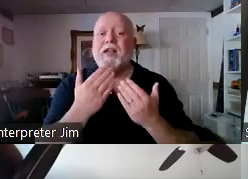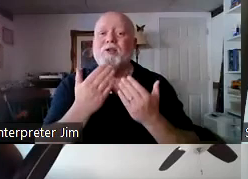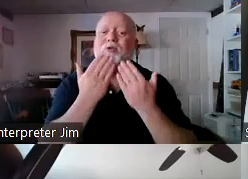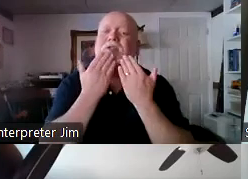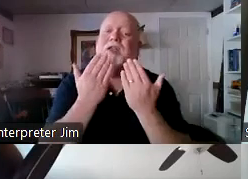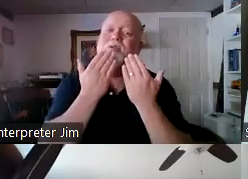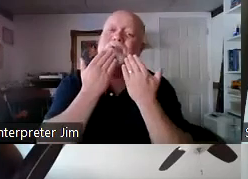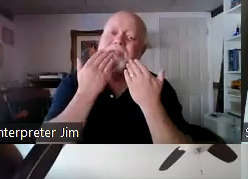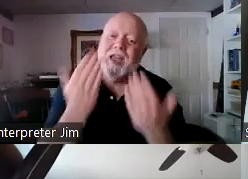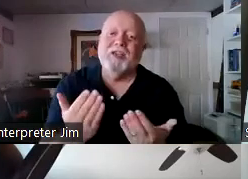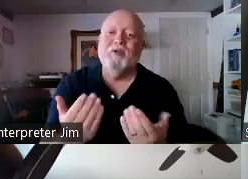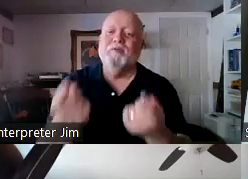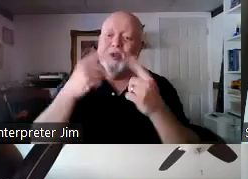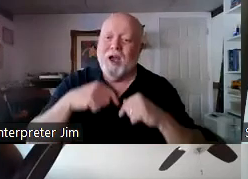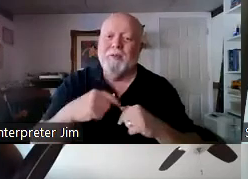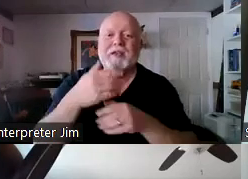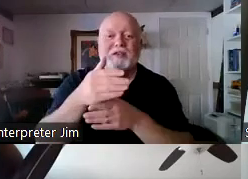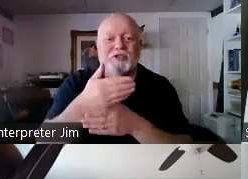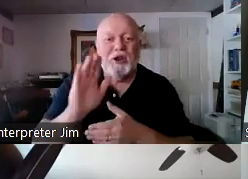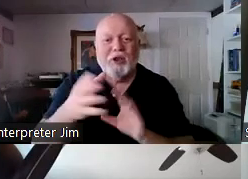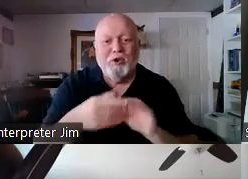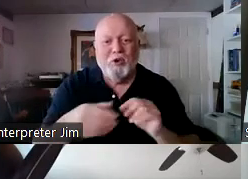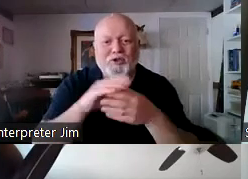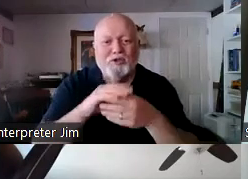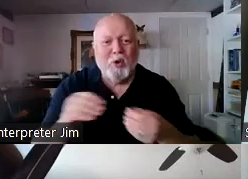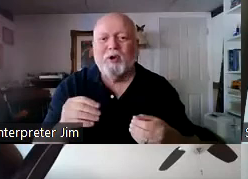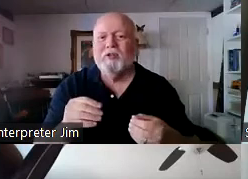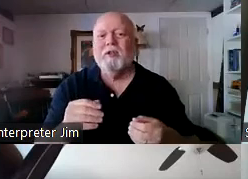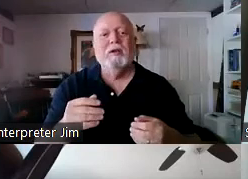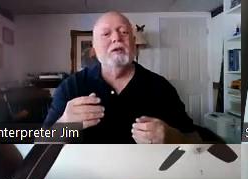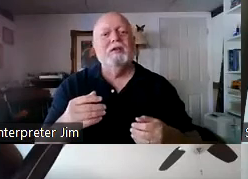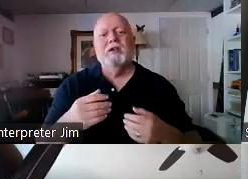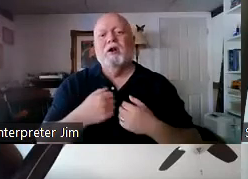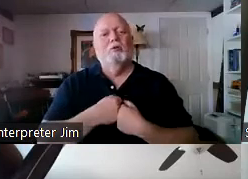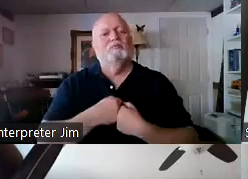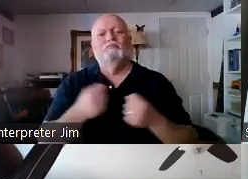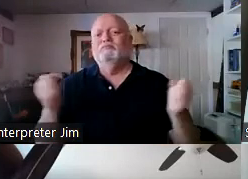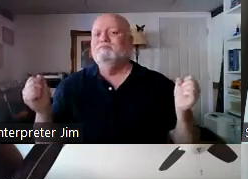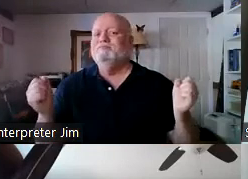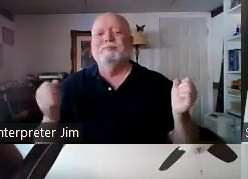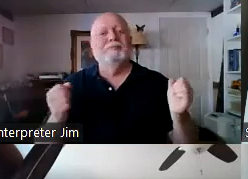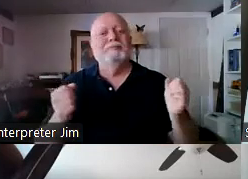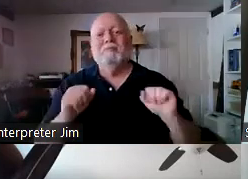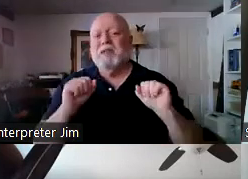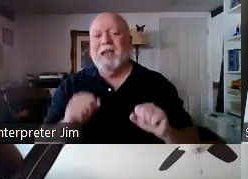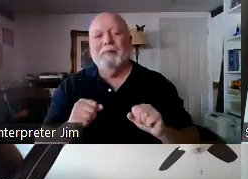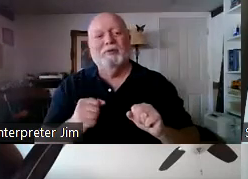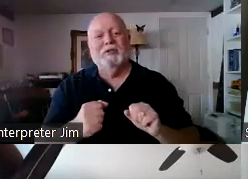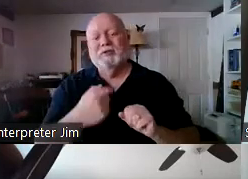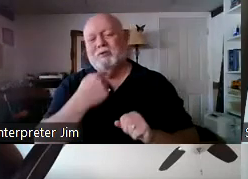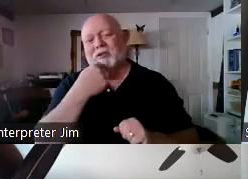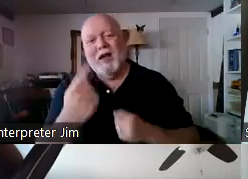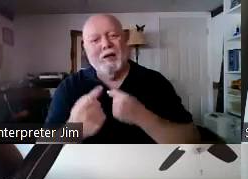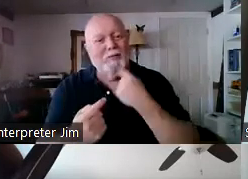here today, sharing your story, being vulnerable with everybody. It took a lot of courage. I'm sure everyone